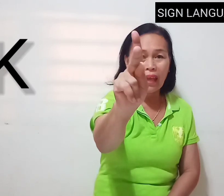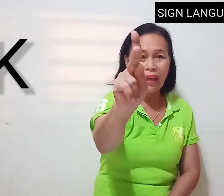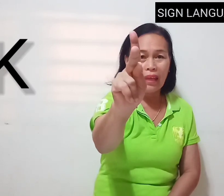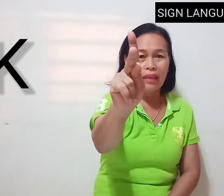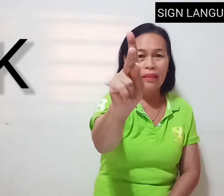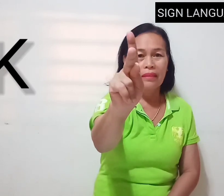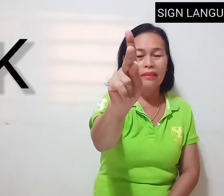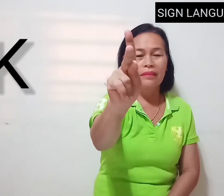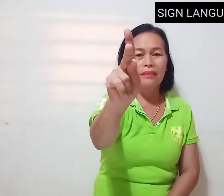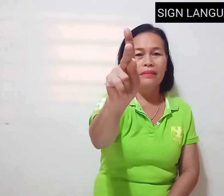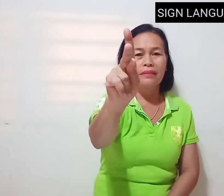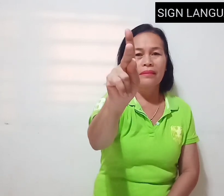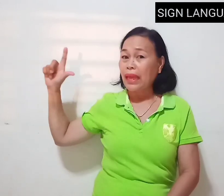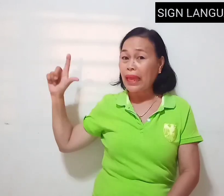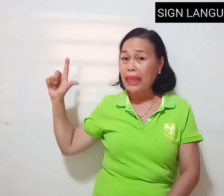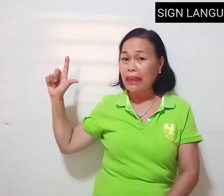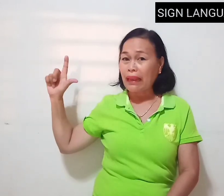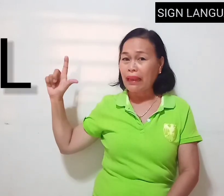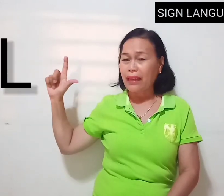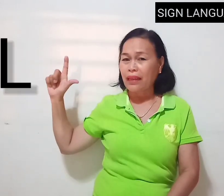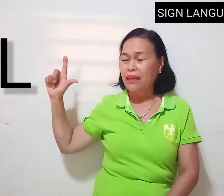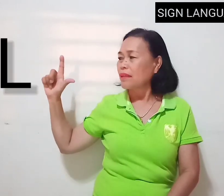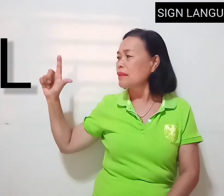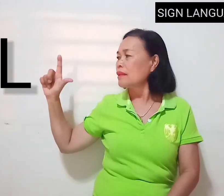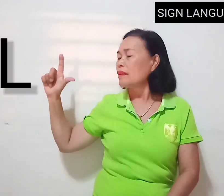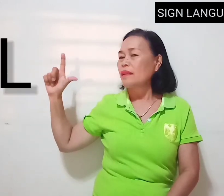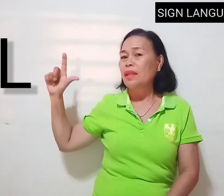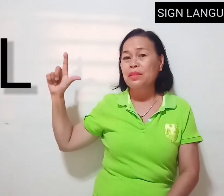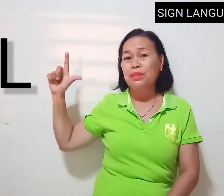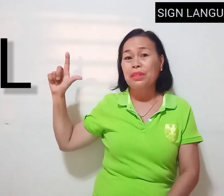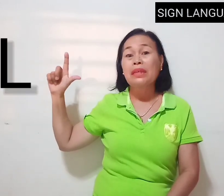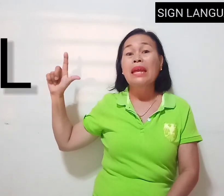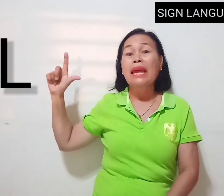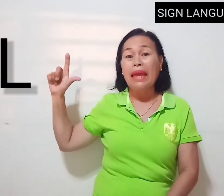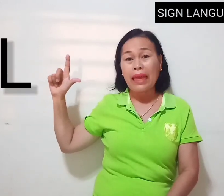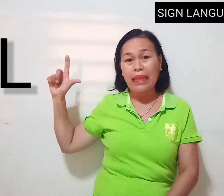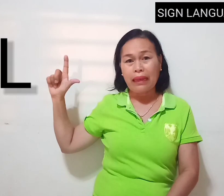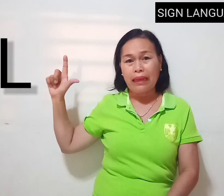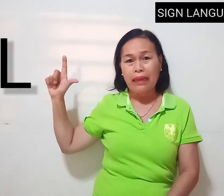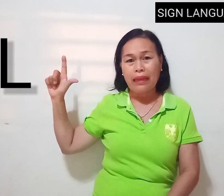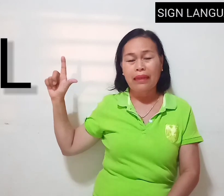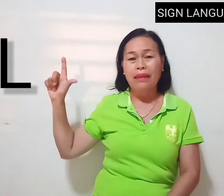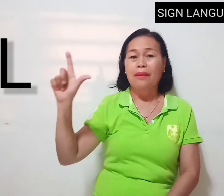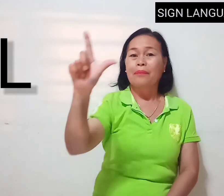K. L. Letter L.